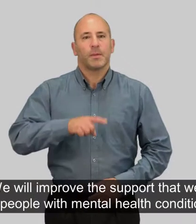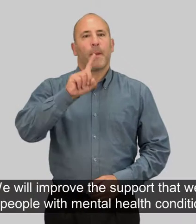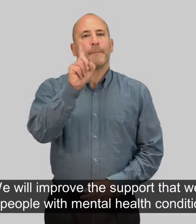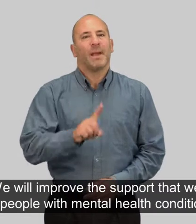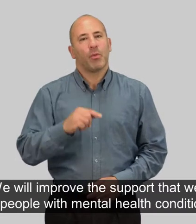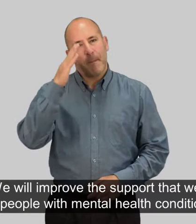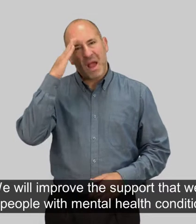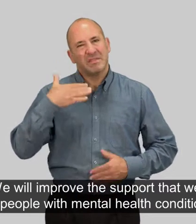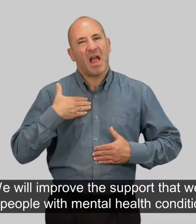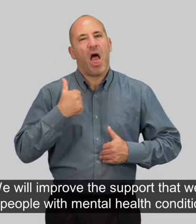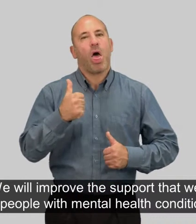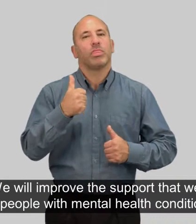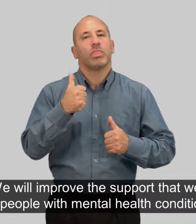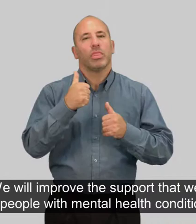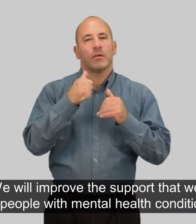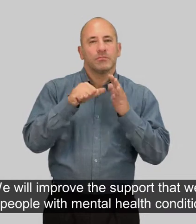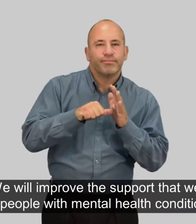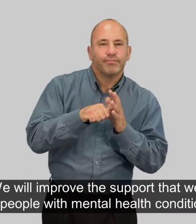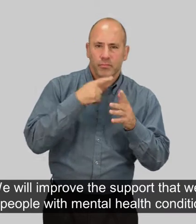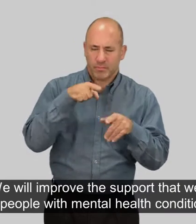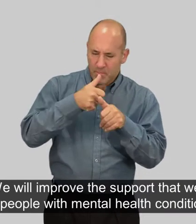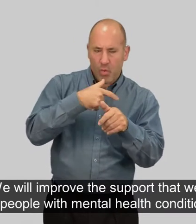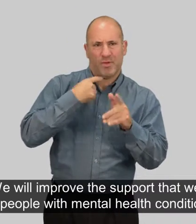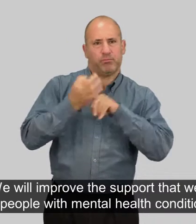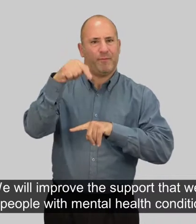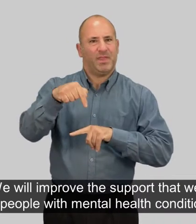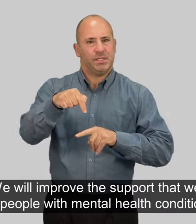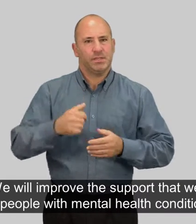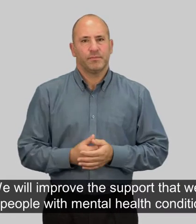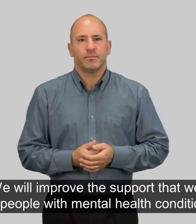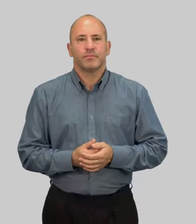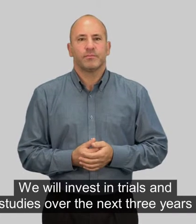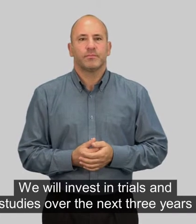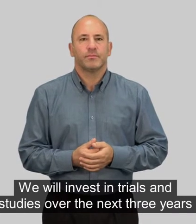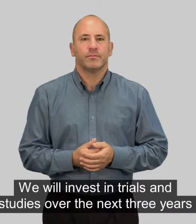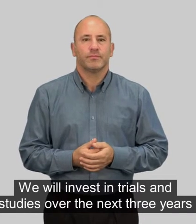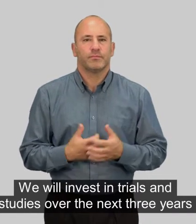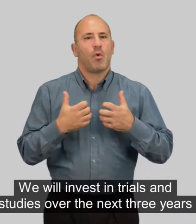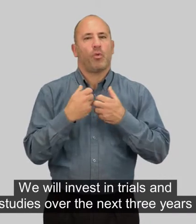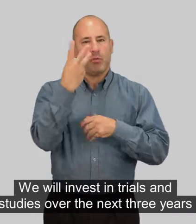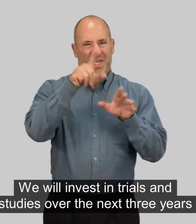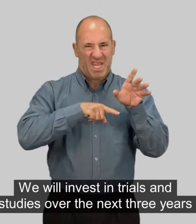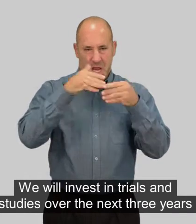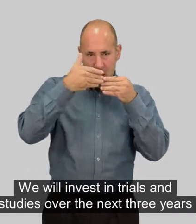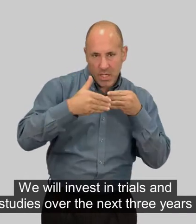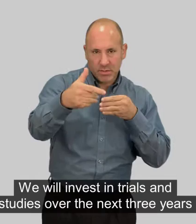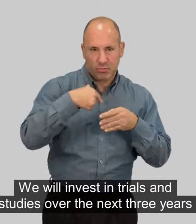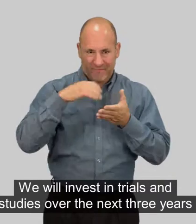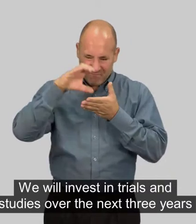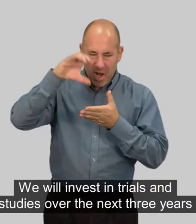We will improve the support that we give people with mental health conditions. We will invest in trials and studies over